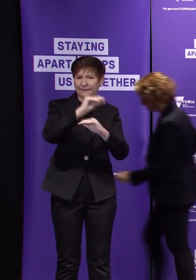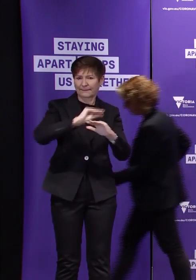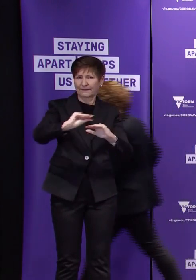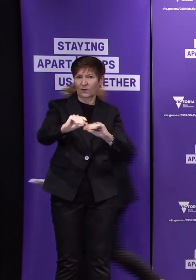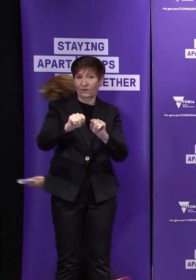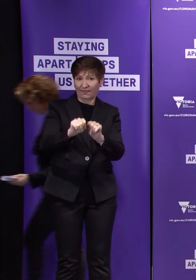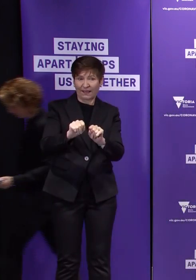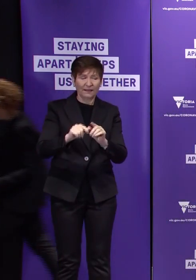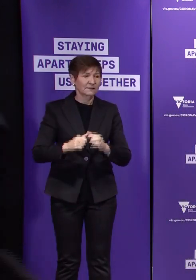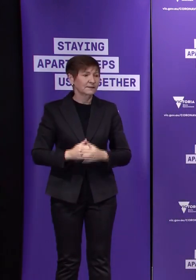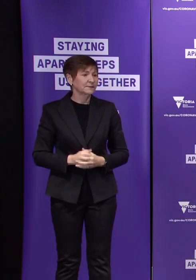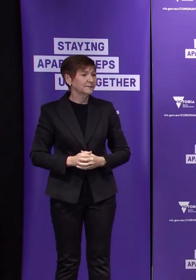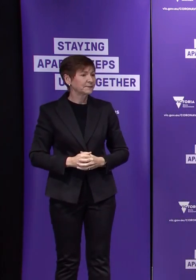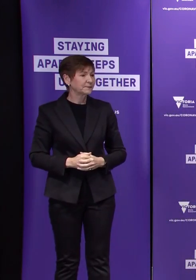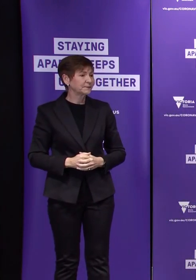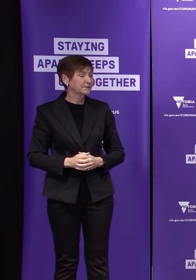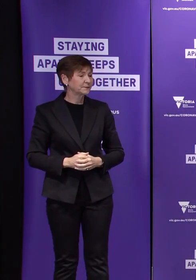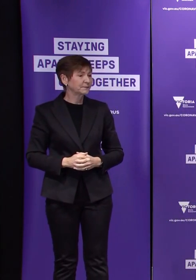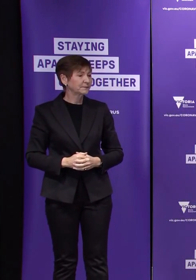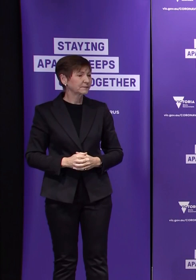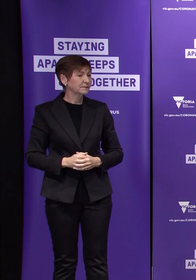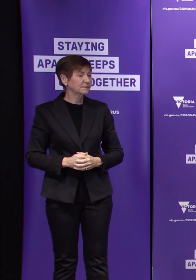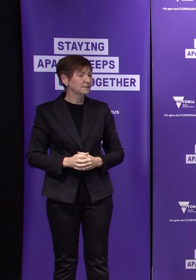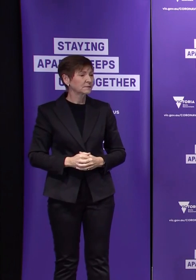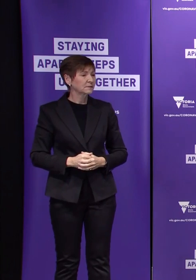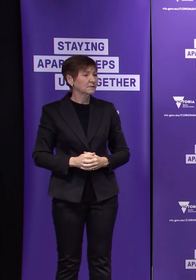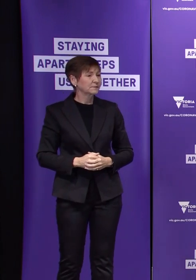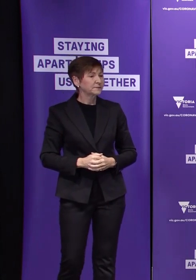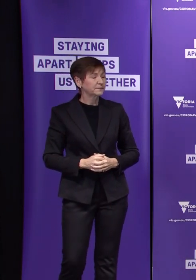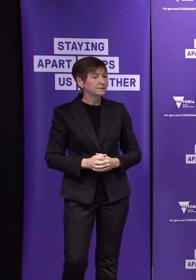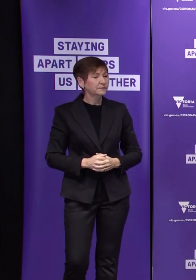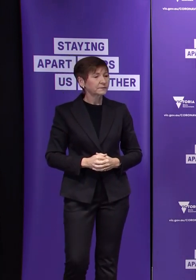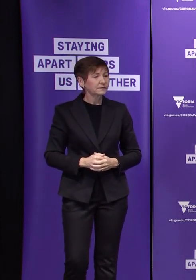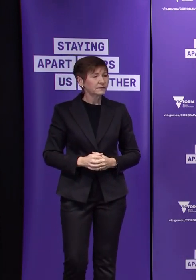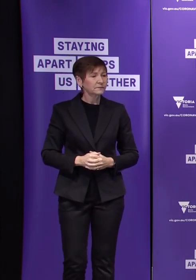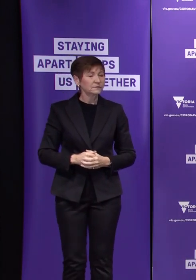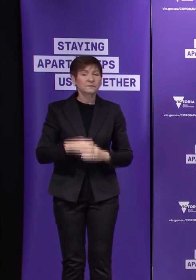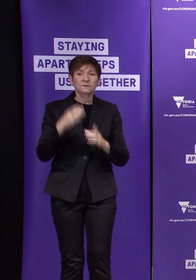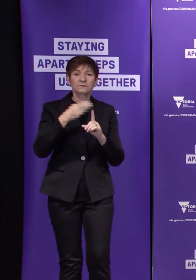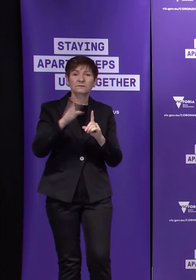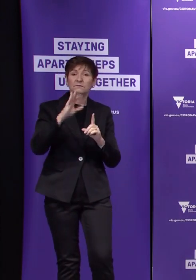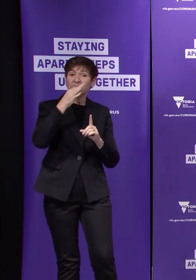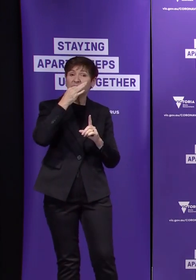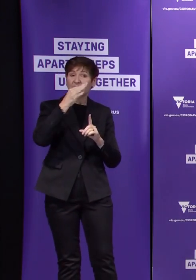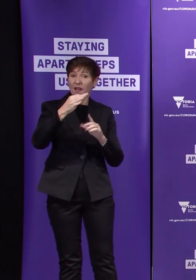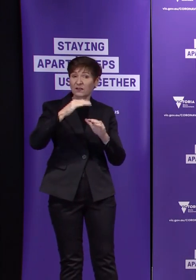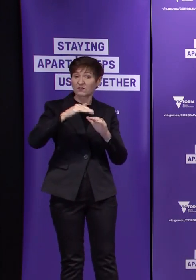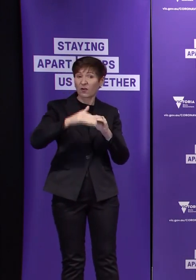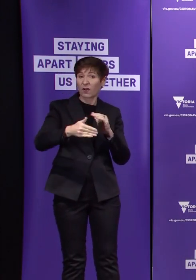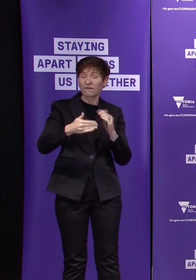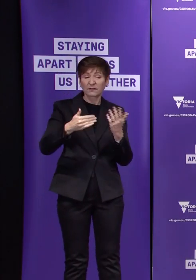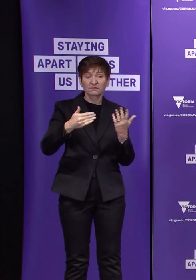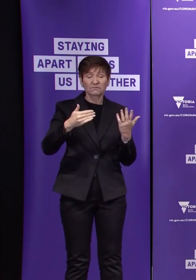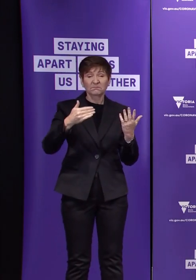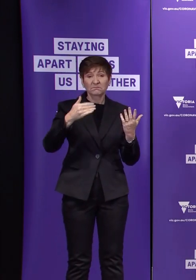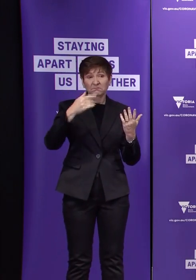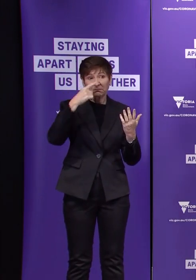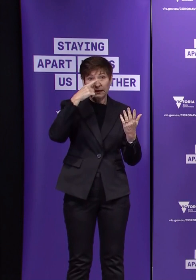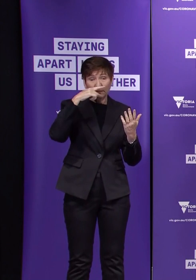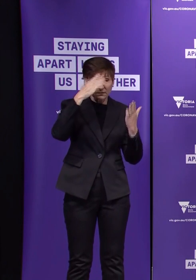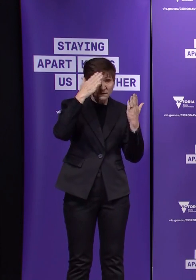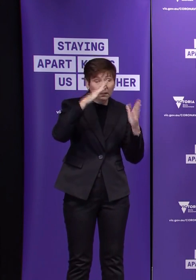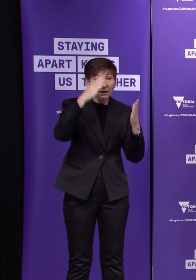Sure. How many, have you got any data on those people in hospital? How many are aged care, and does that concern you that the death toll is just going to keep